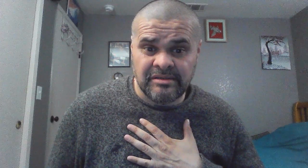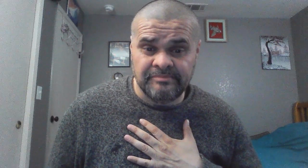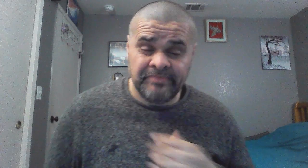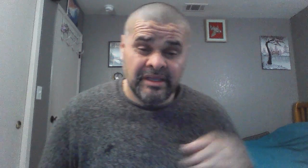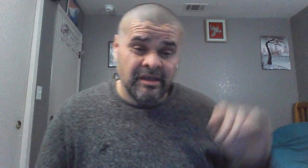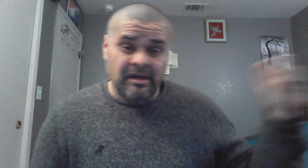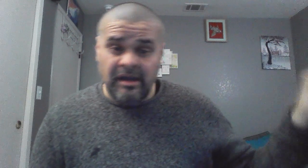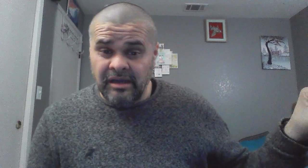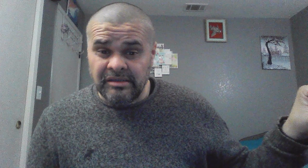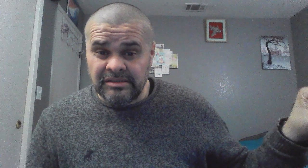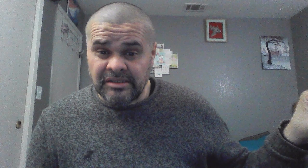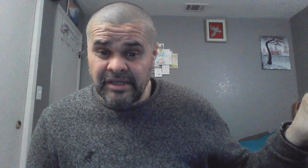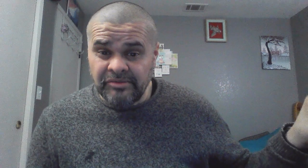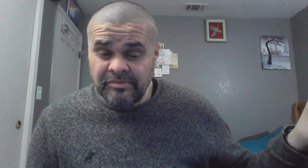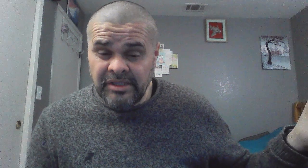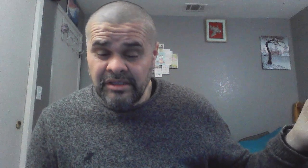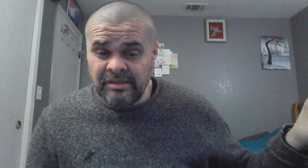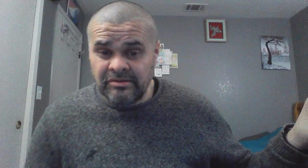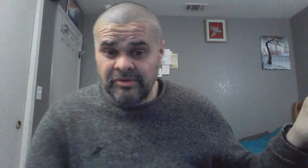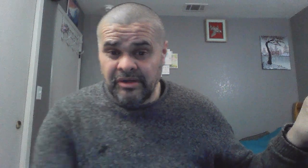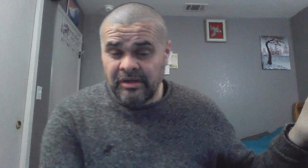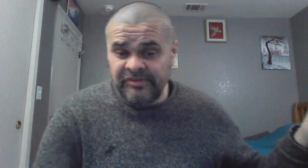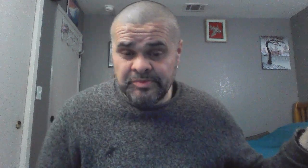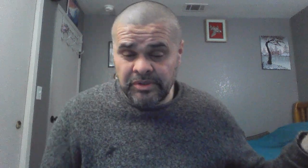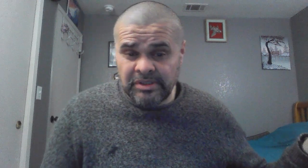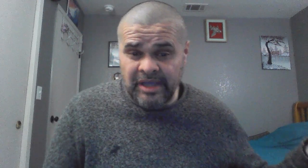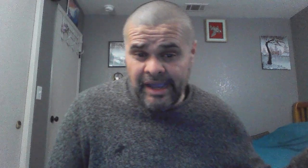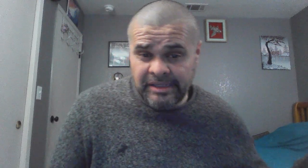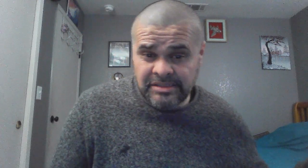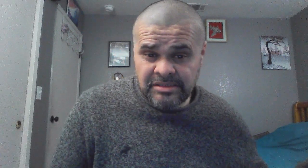them. Connect with me on Facebook at